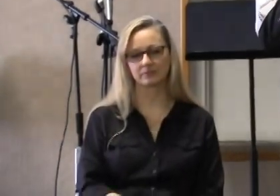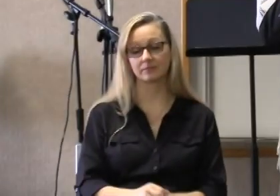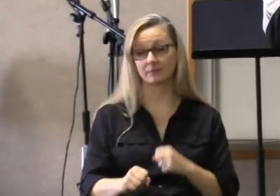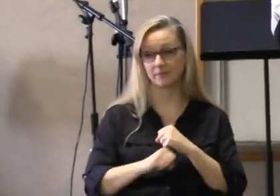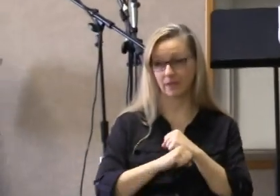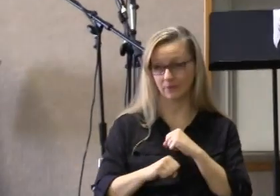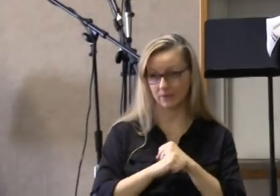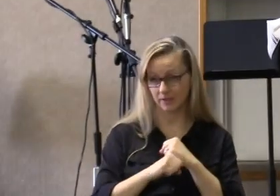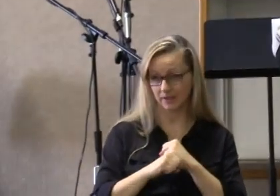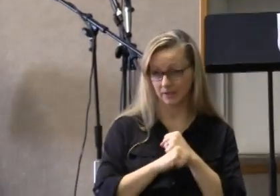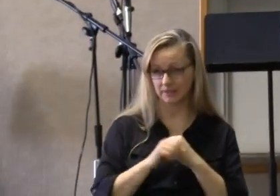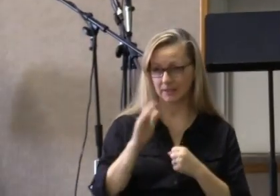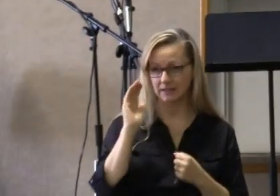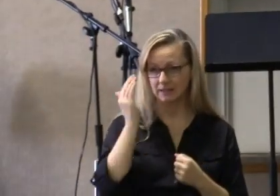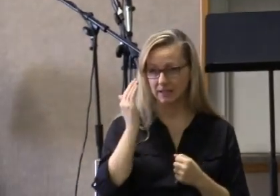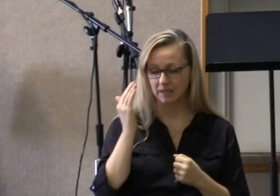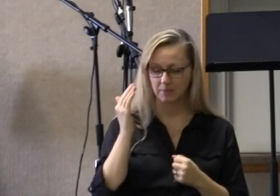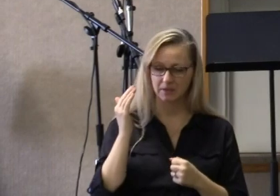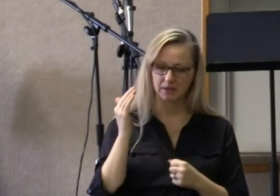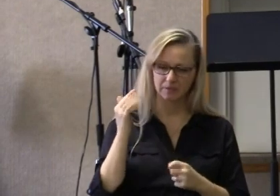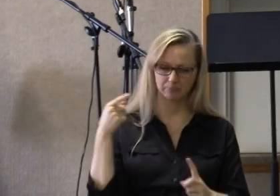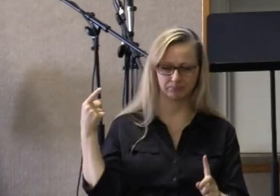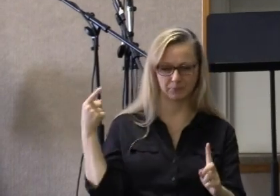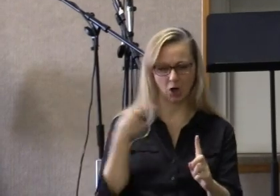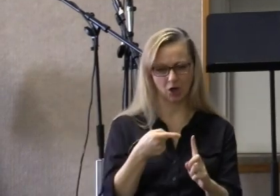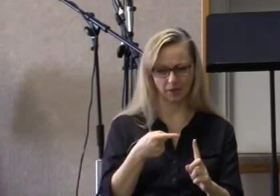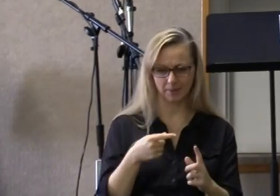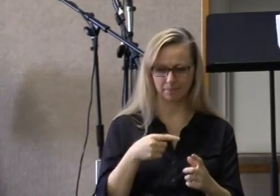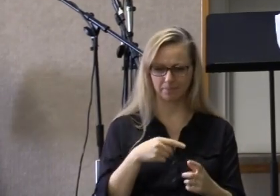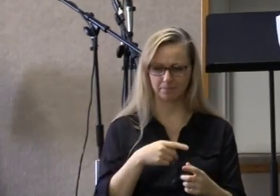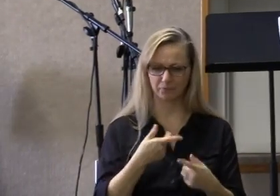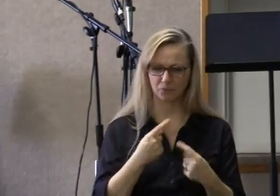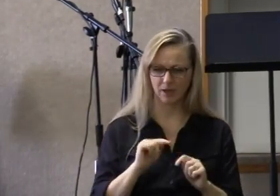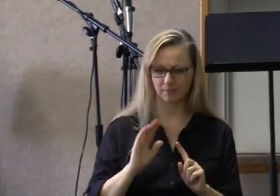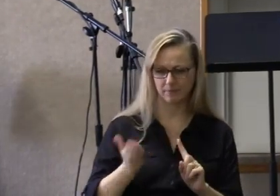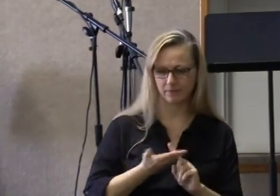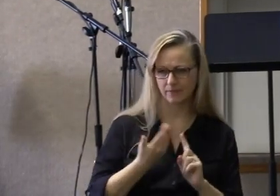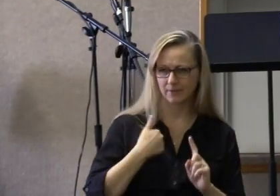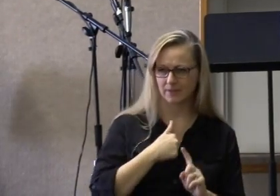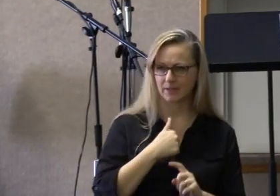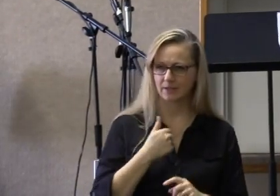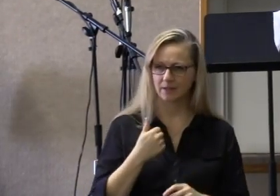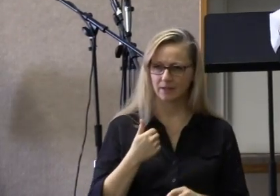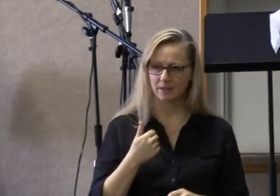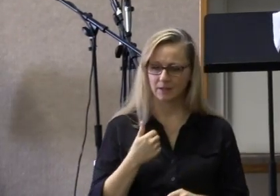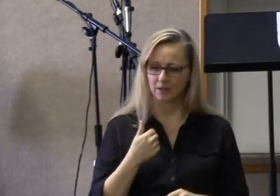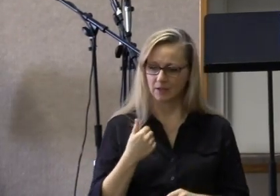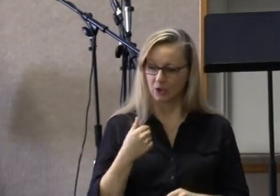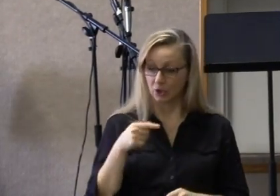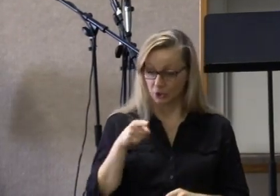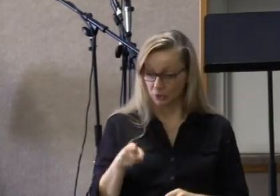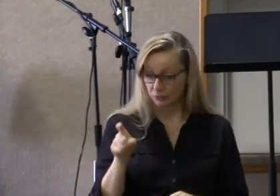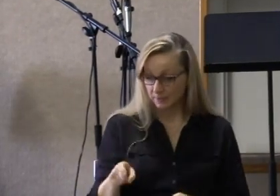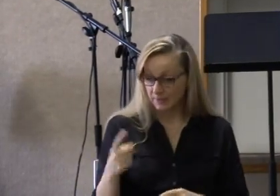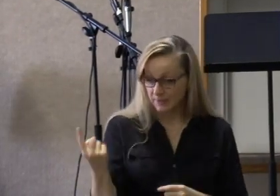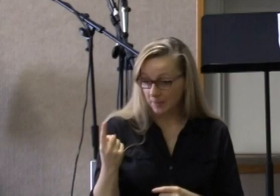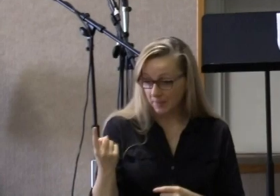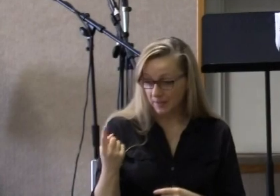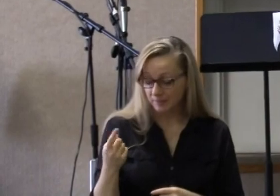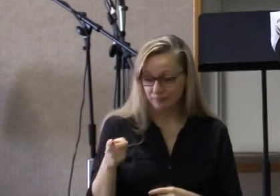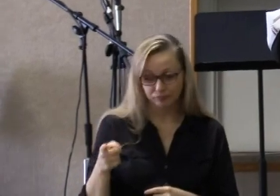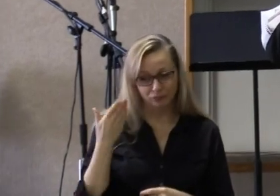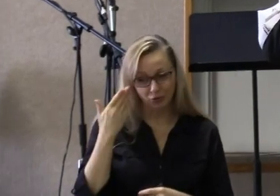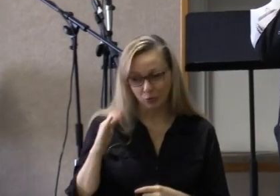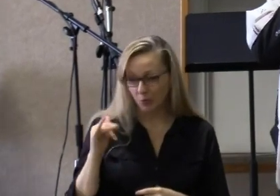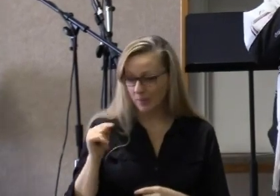Advertising seems to be aimed at convincing us there's something else we want, we just don't know it yet. One moment we don't know